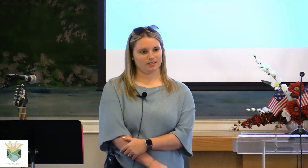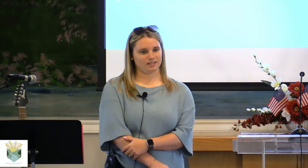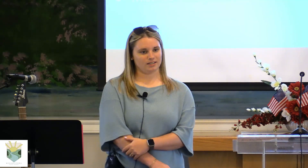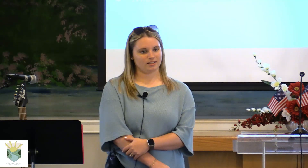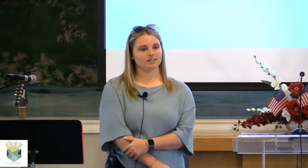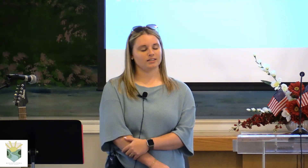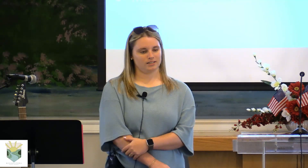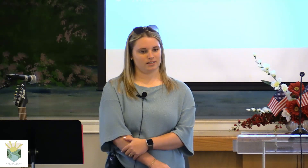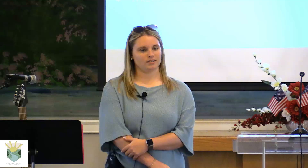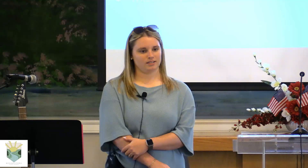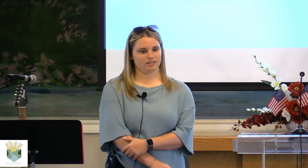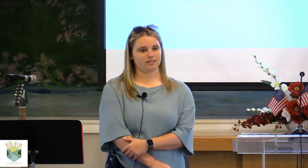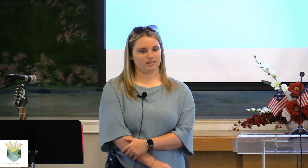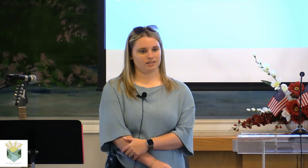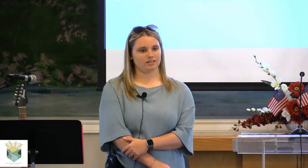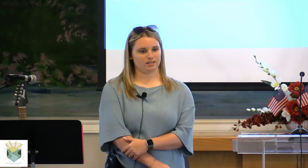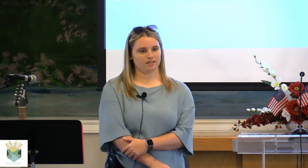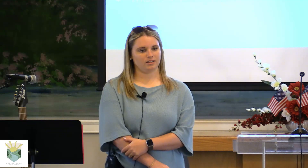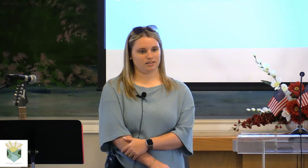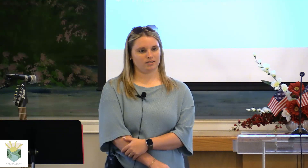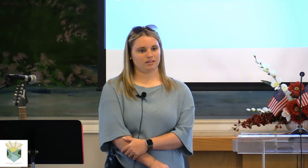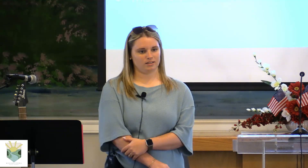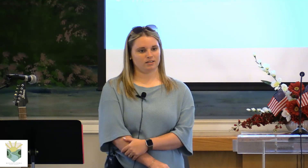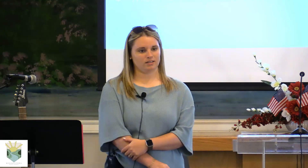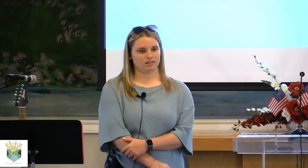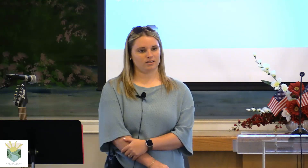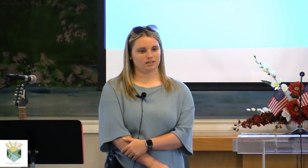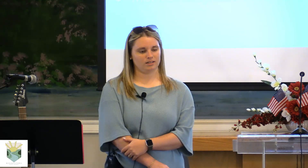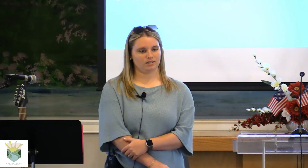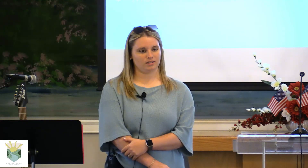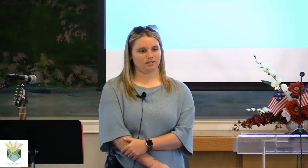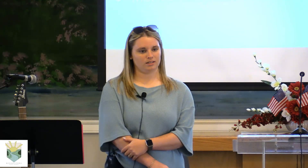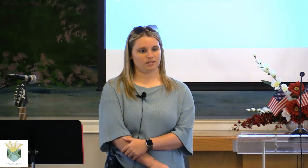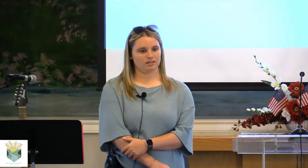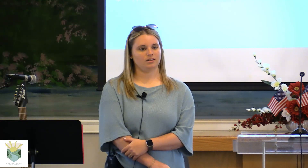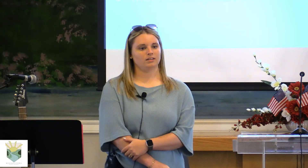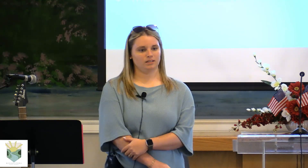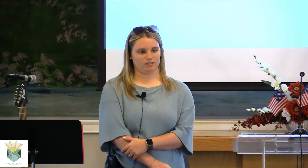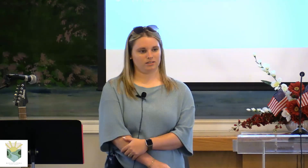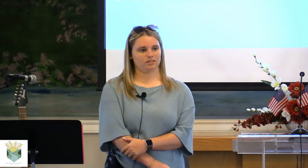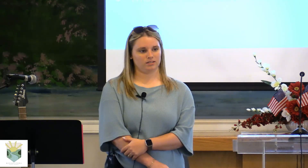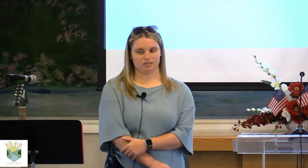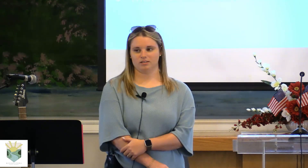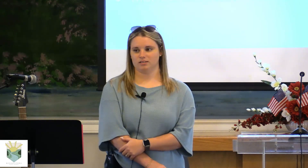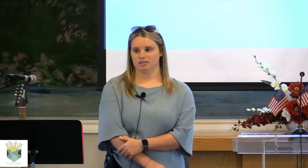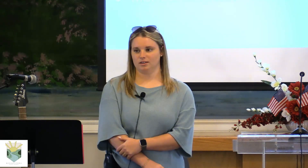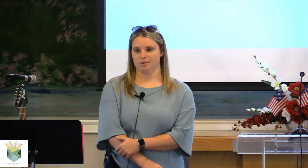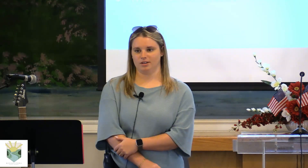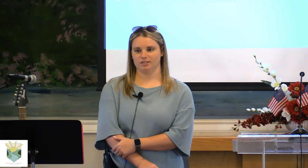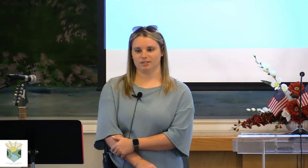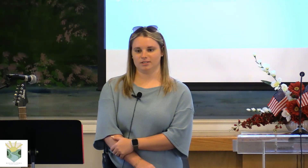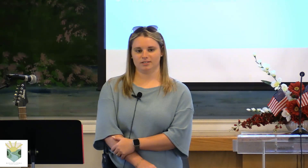or sign or there's 1,000 different things. Yes. Anybody else?